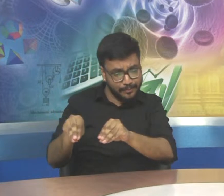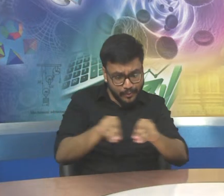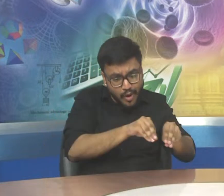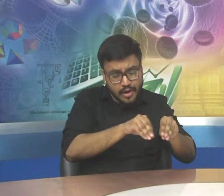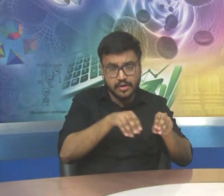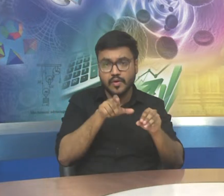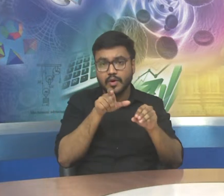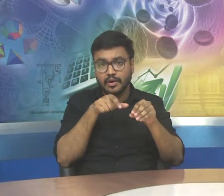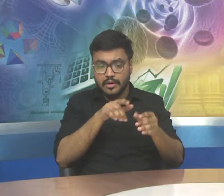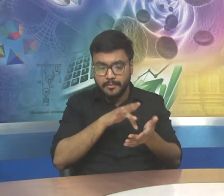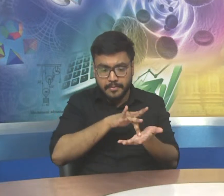direction.